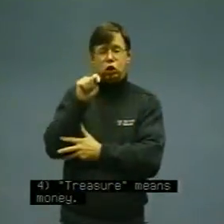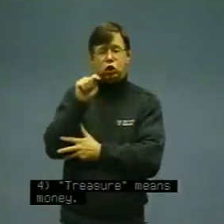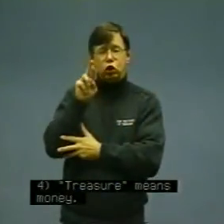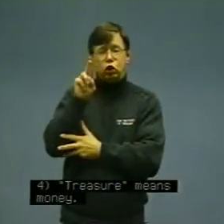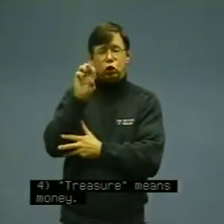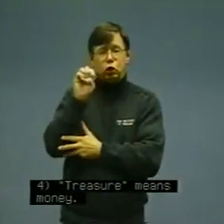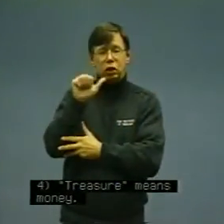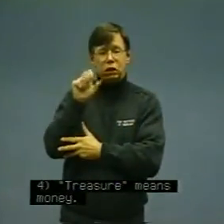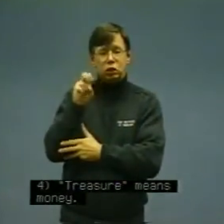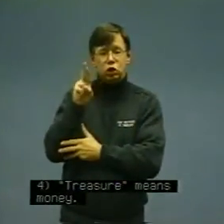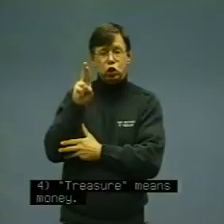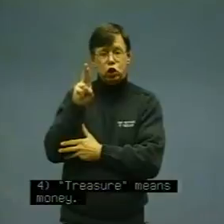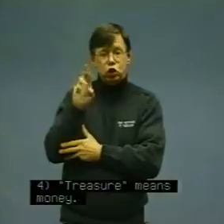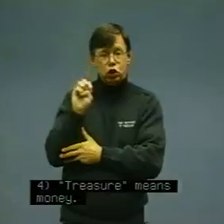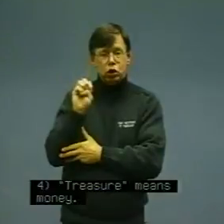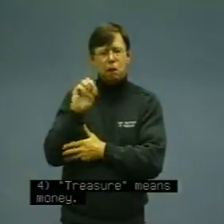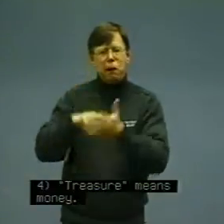Treasure means money.